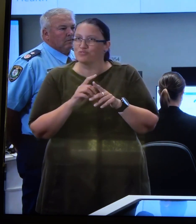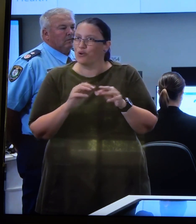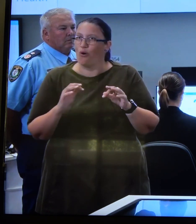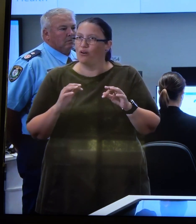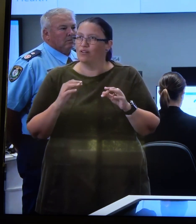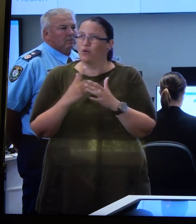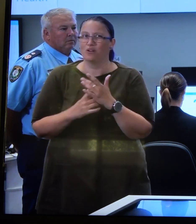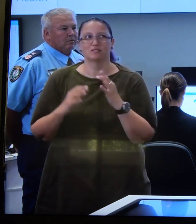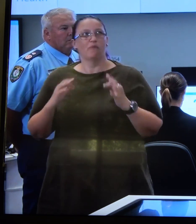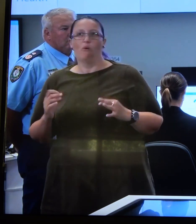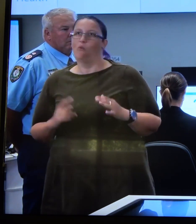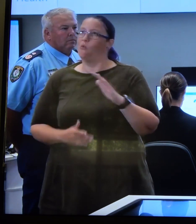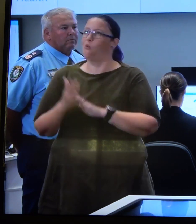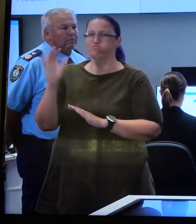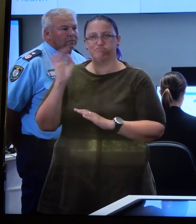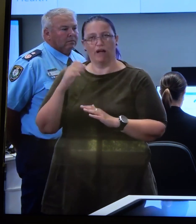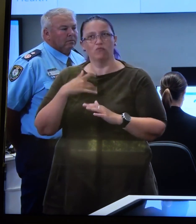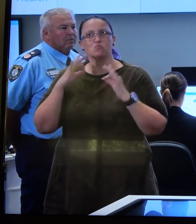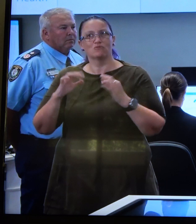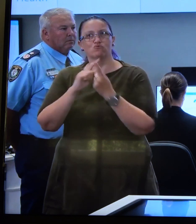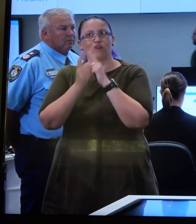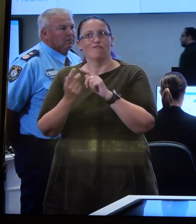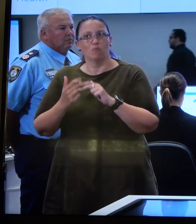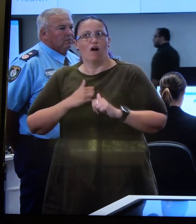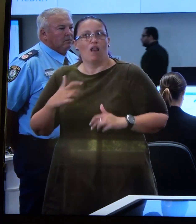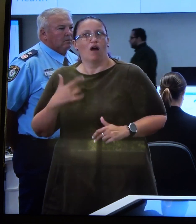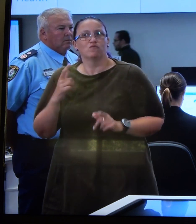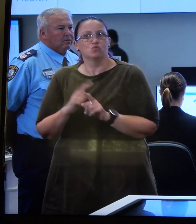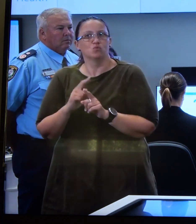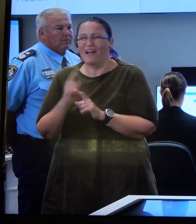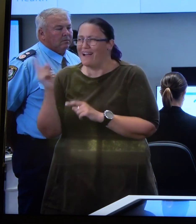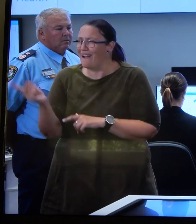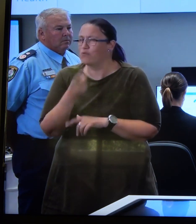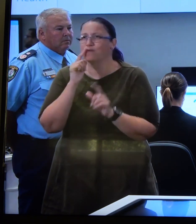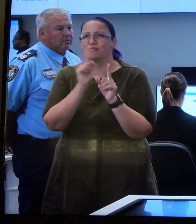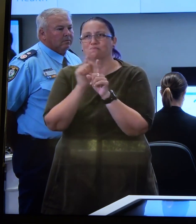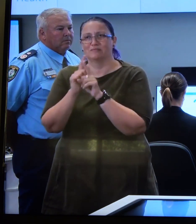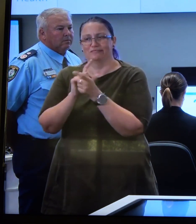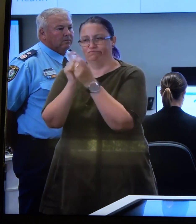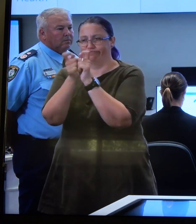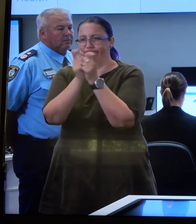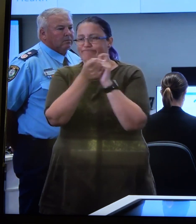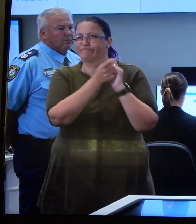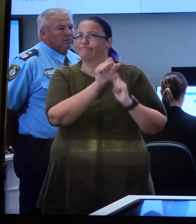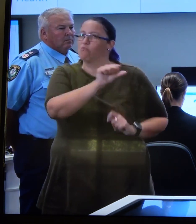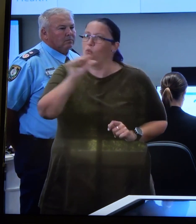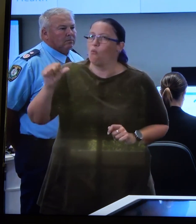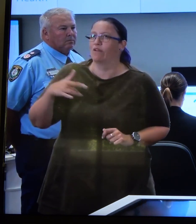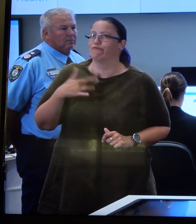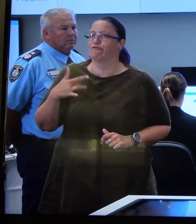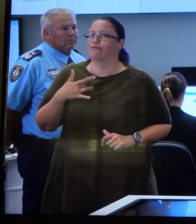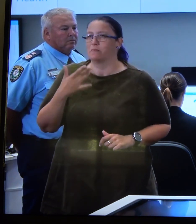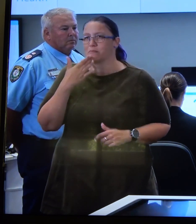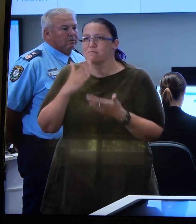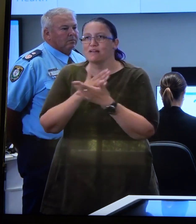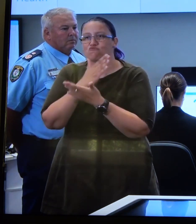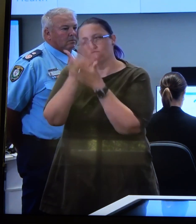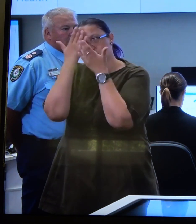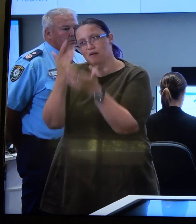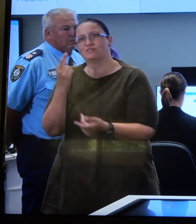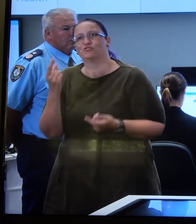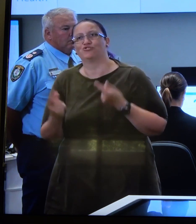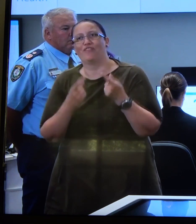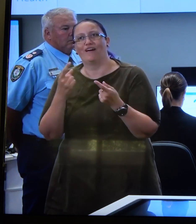to make adjustments. And if we carry on in that way, we can not only control the spread, but make